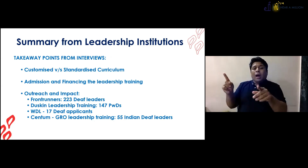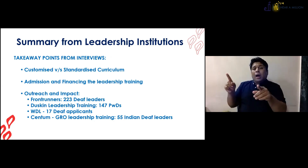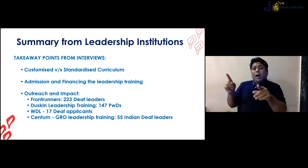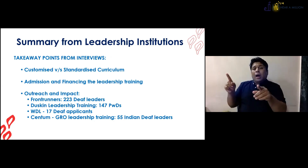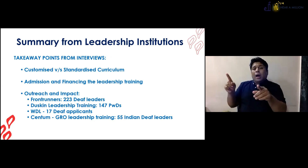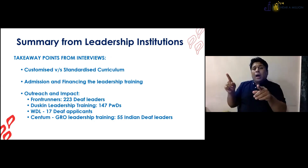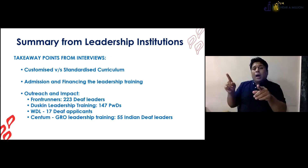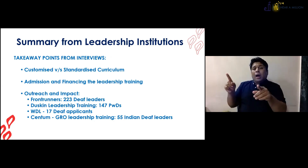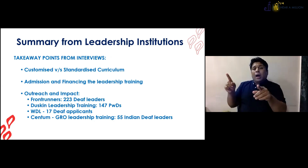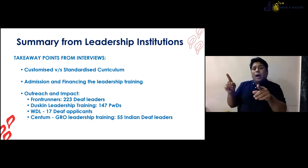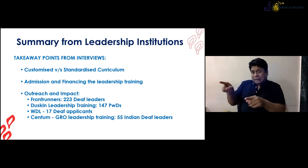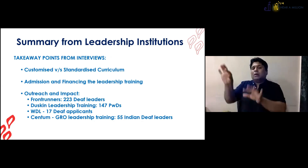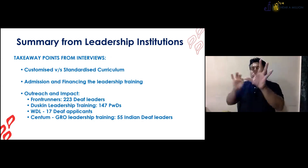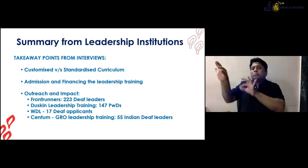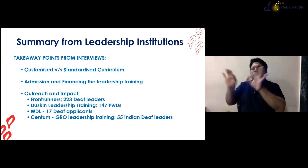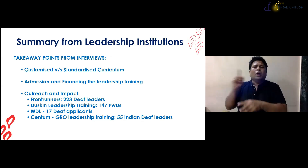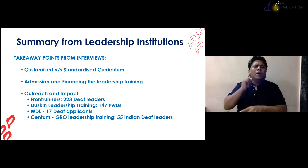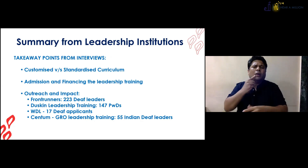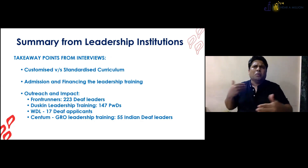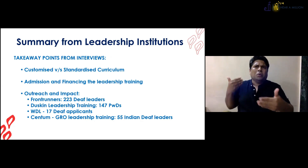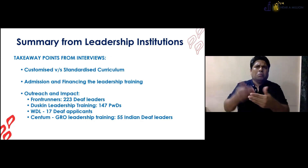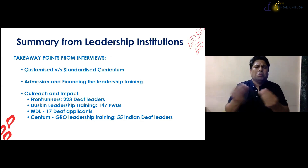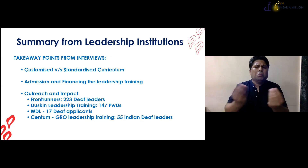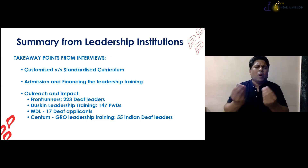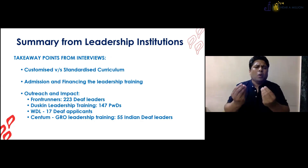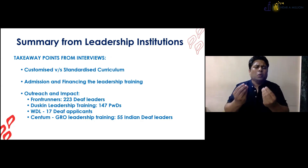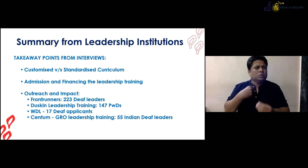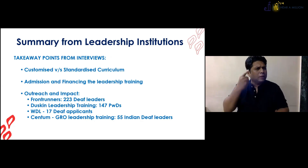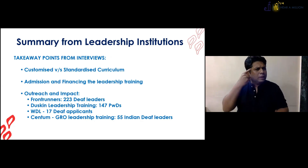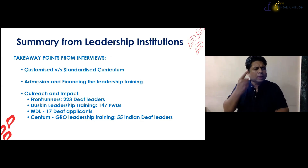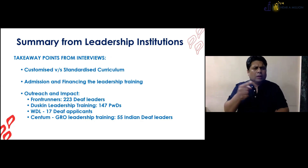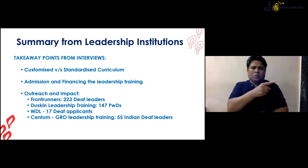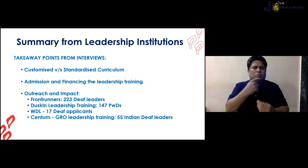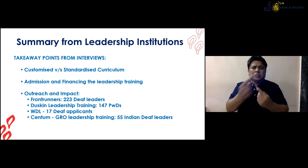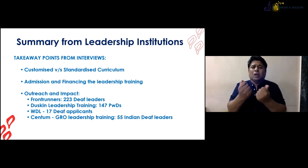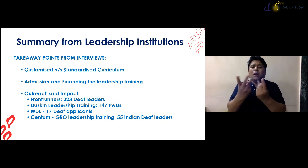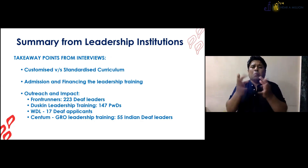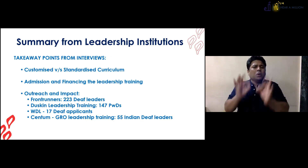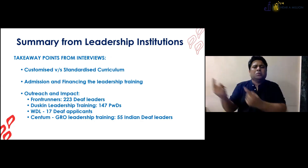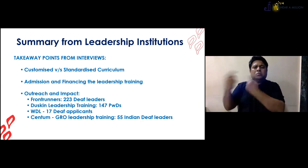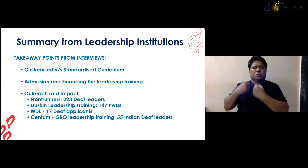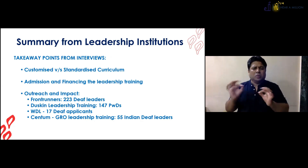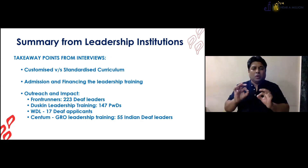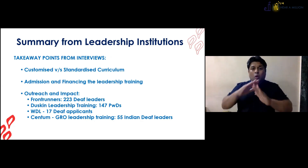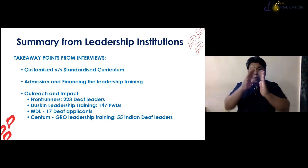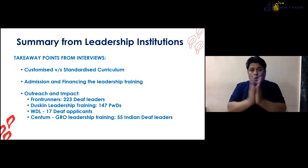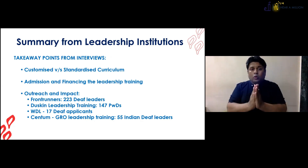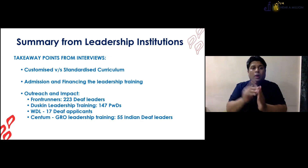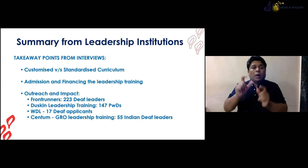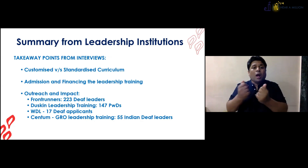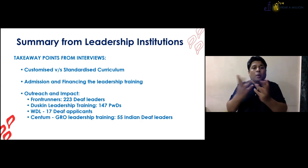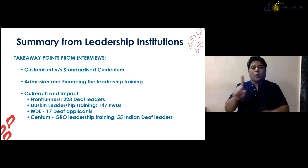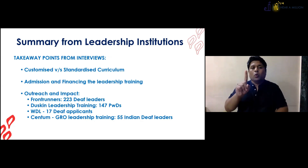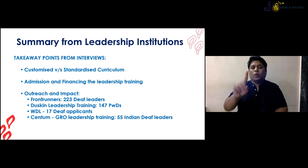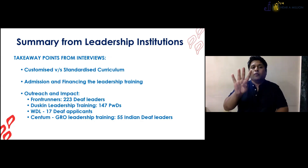and America, a lot of money is already there, right? So over there, deaf people, approximately, they've not given us a